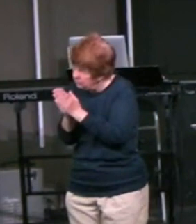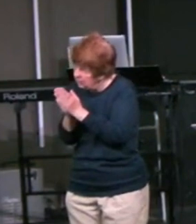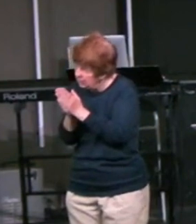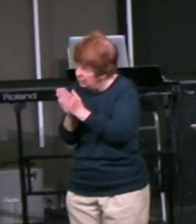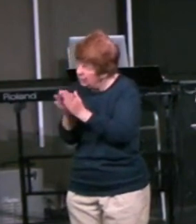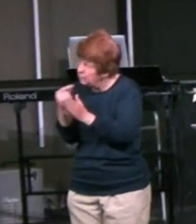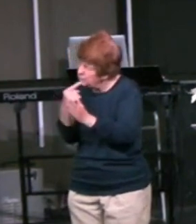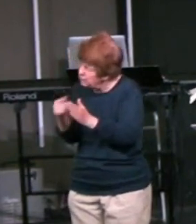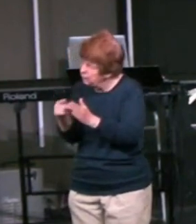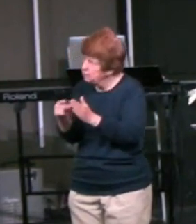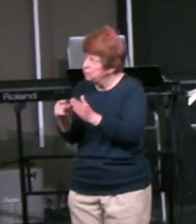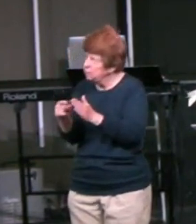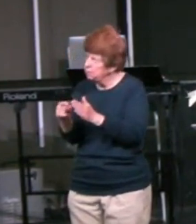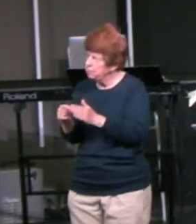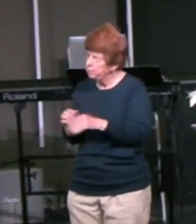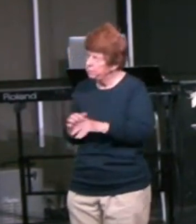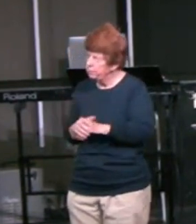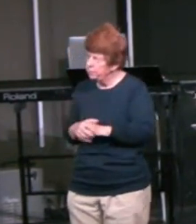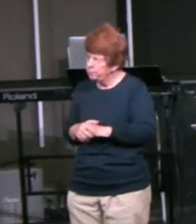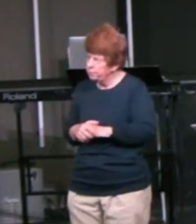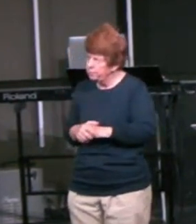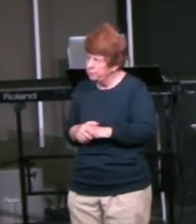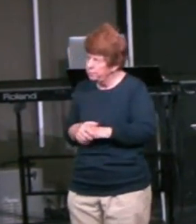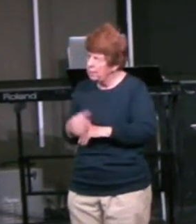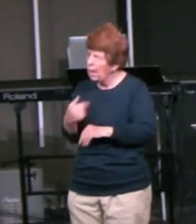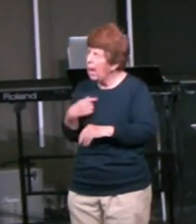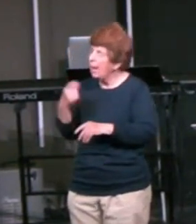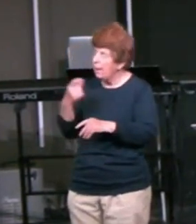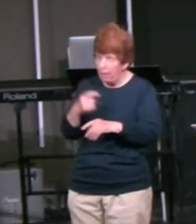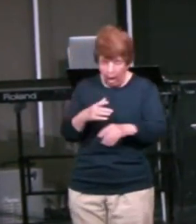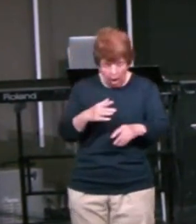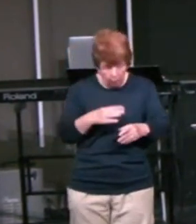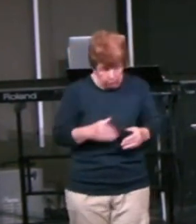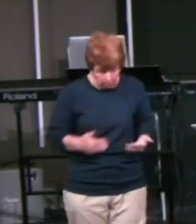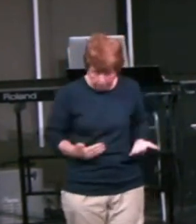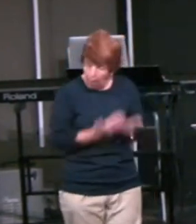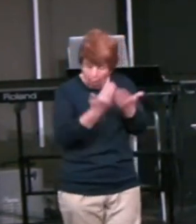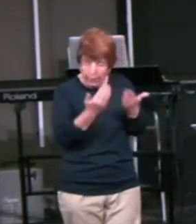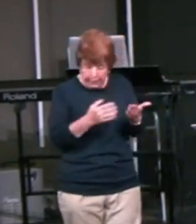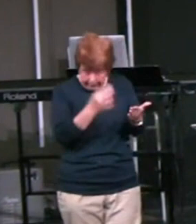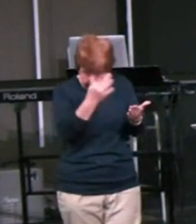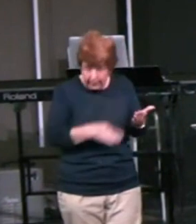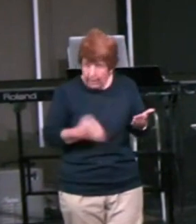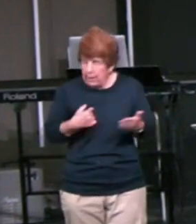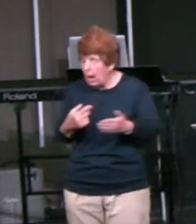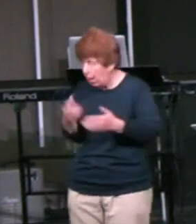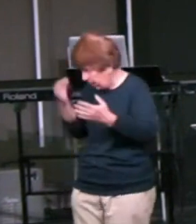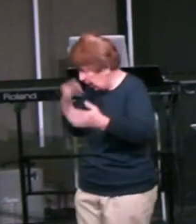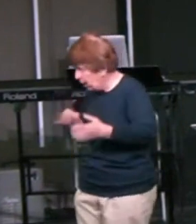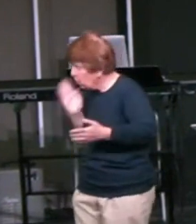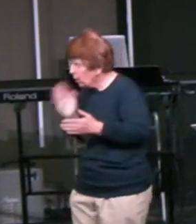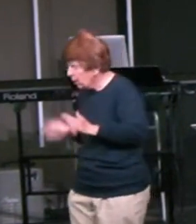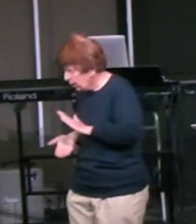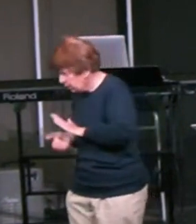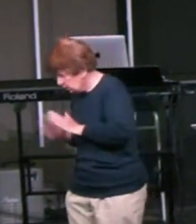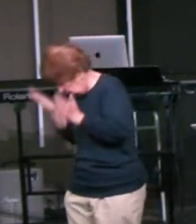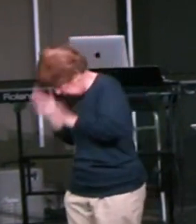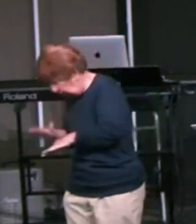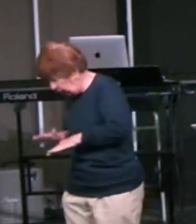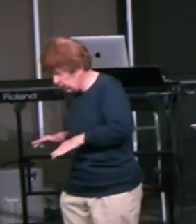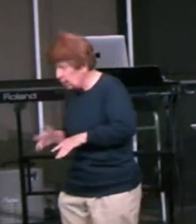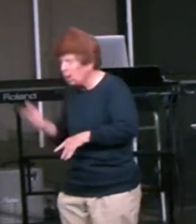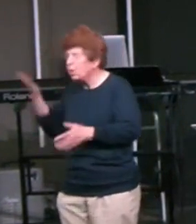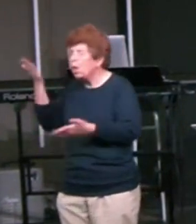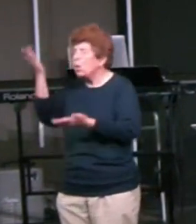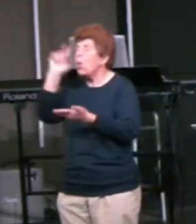And he said, I came naked from my mother's womb, and I will be naked when I leave. The